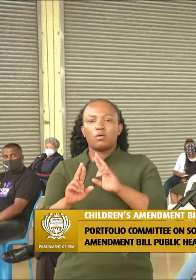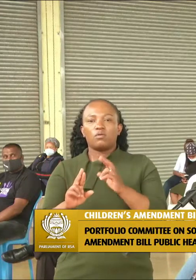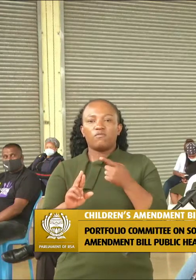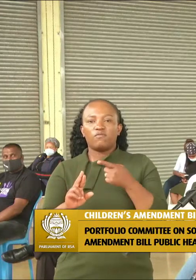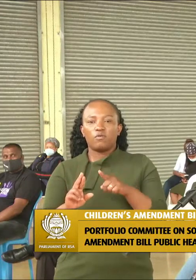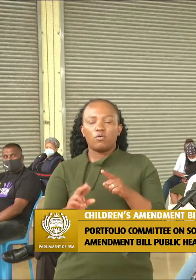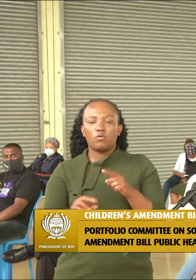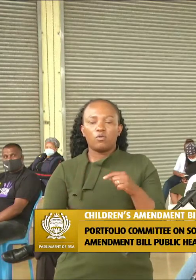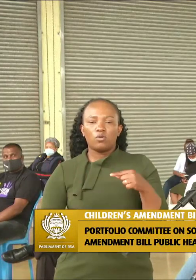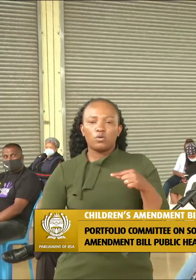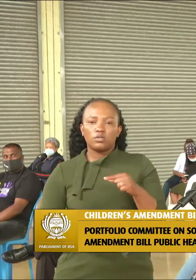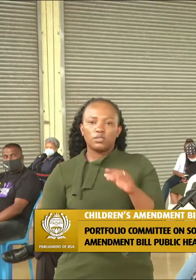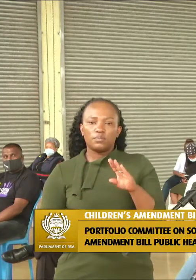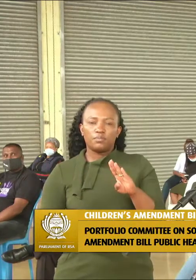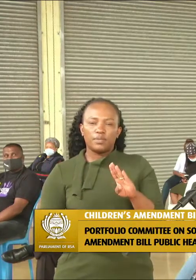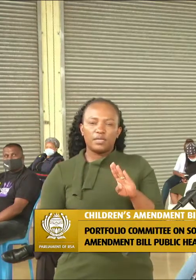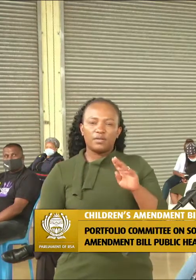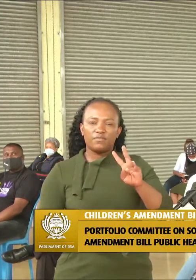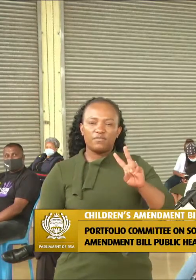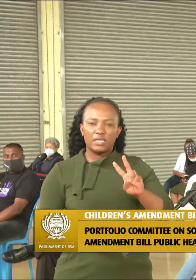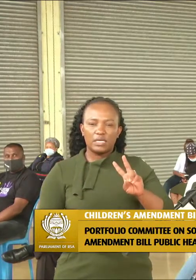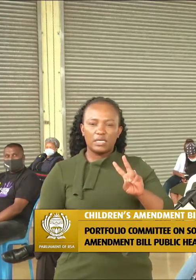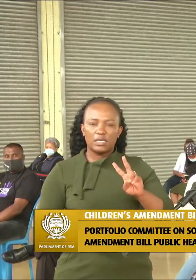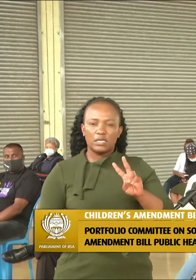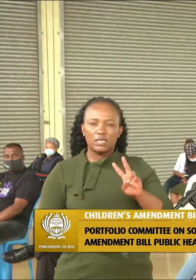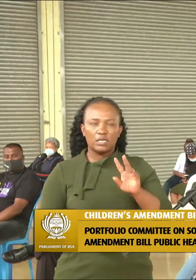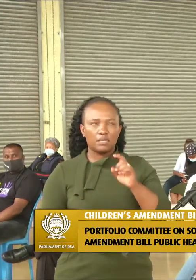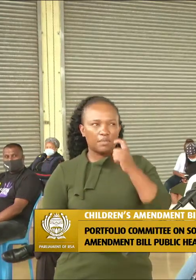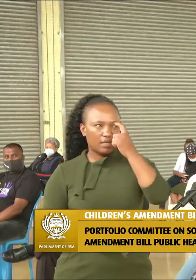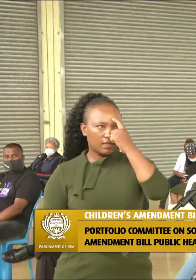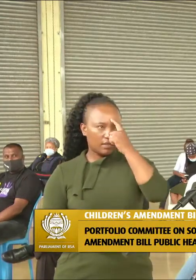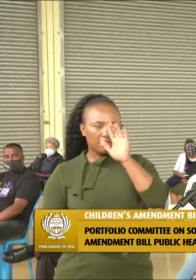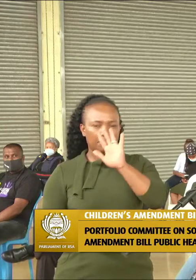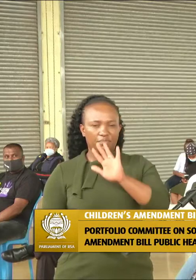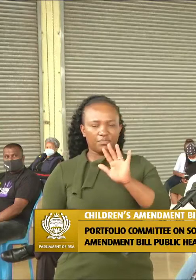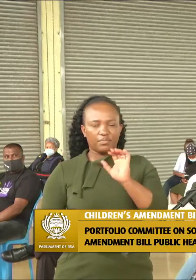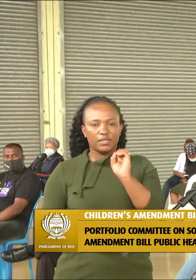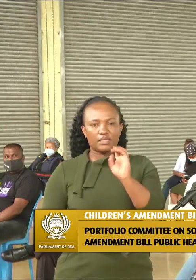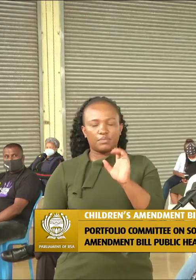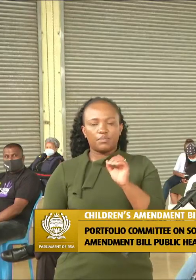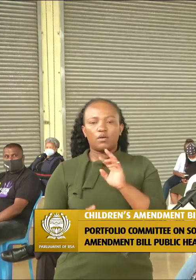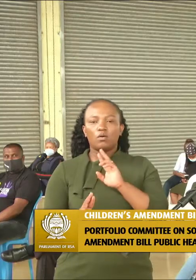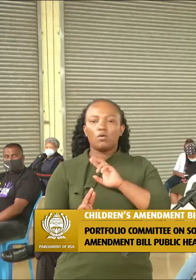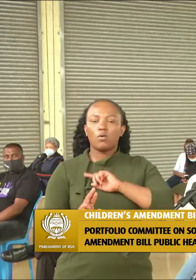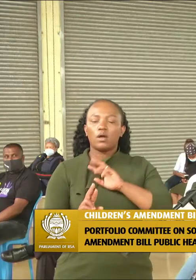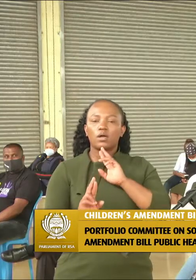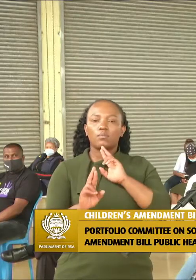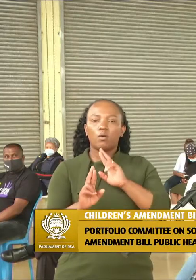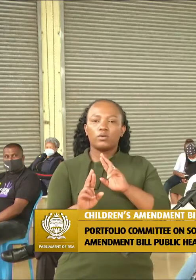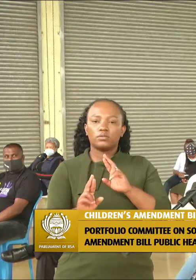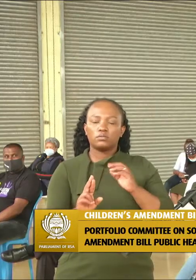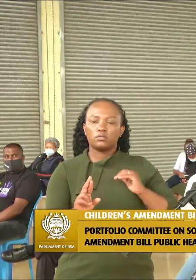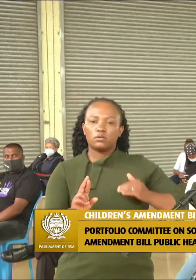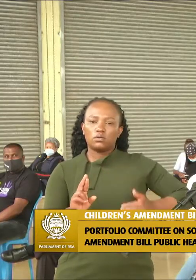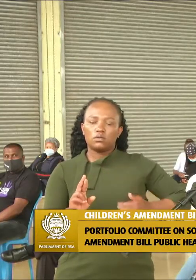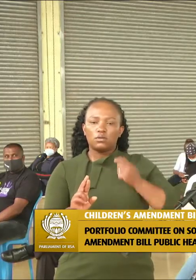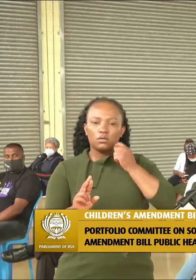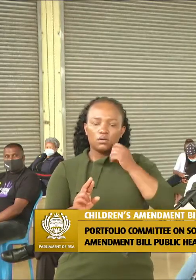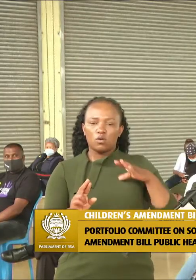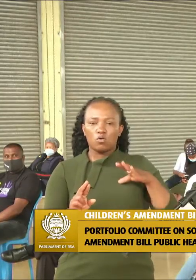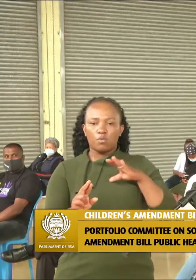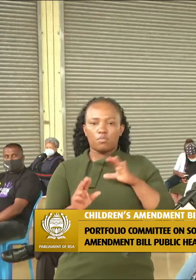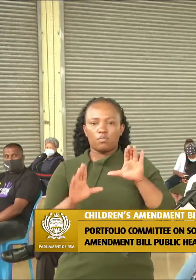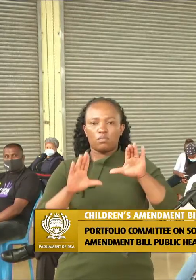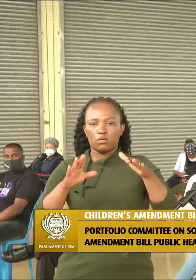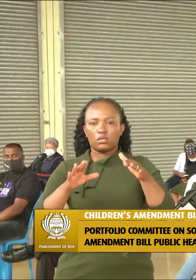that was recently issued, I think it was in September, where the report from the Commission of Gender Equality outlines how